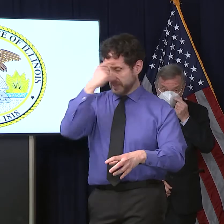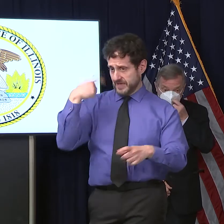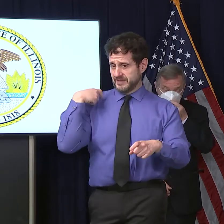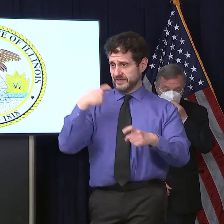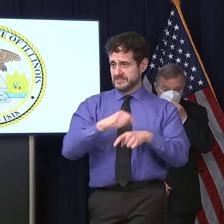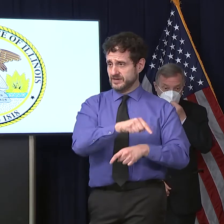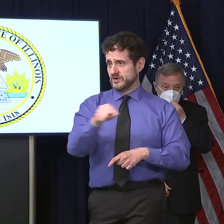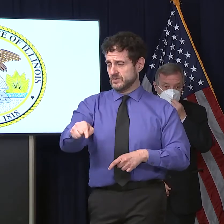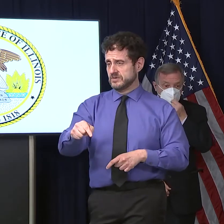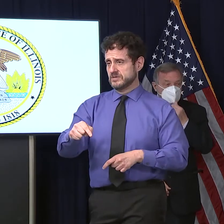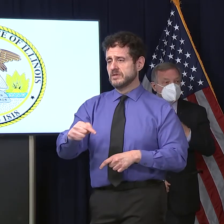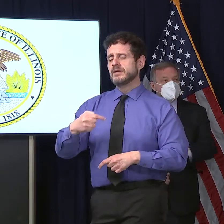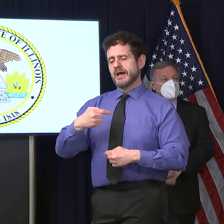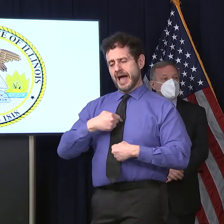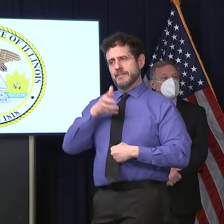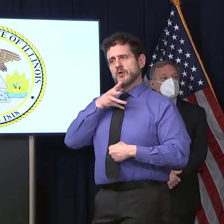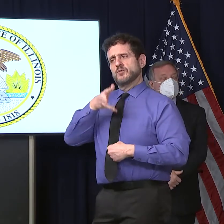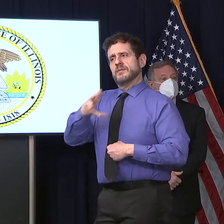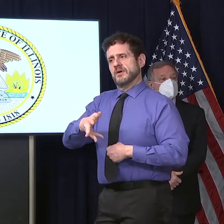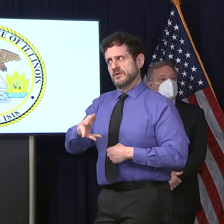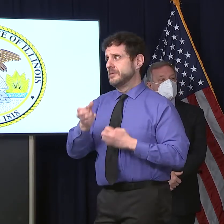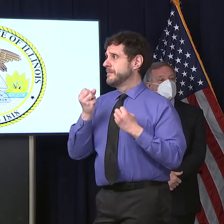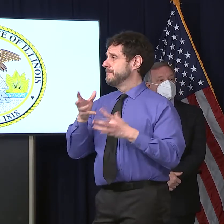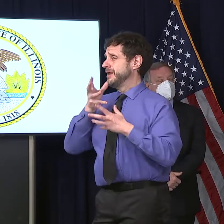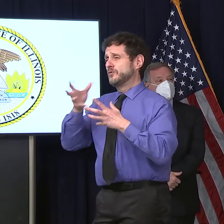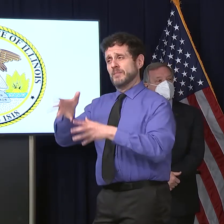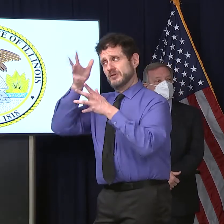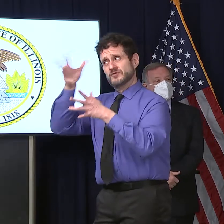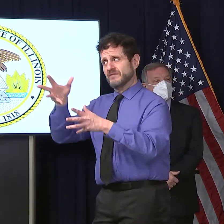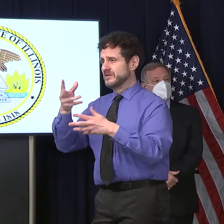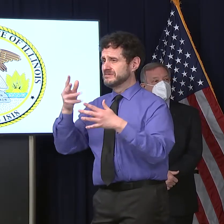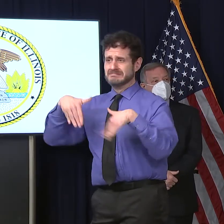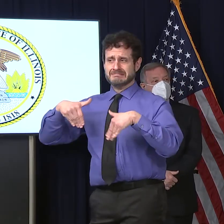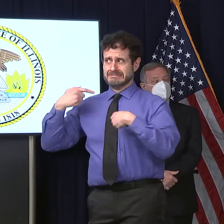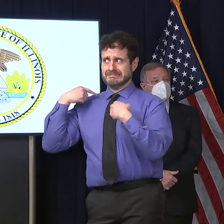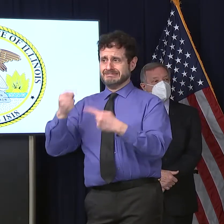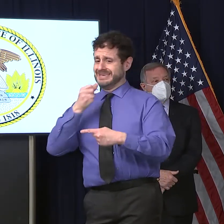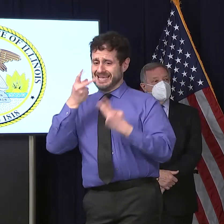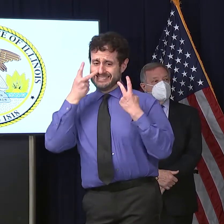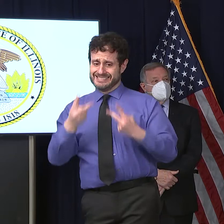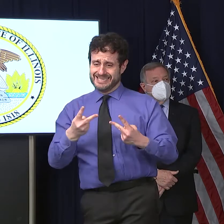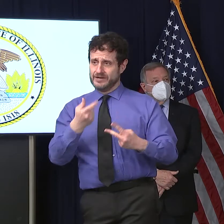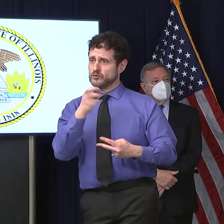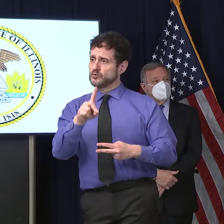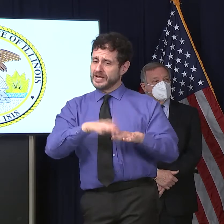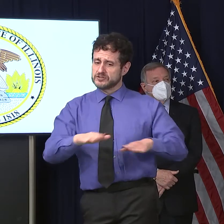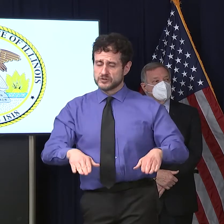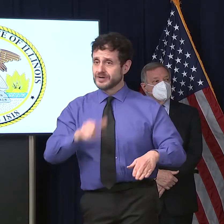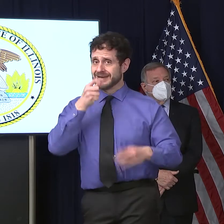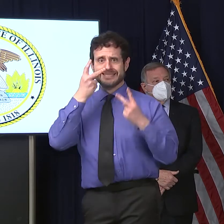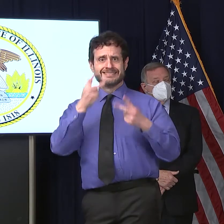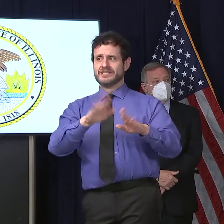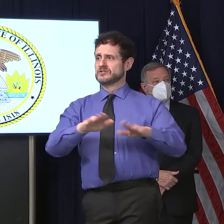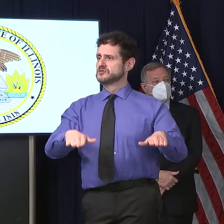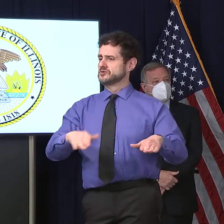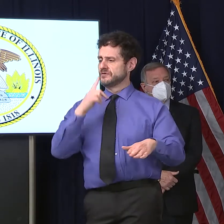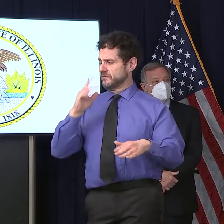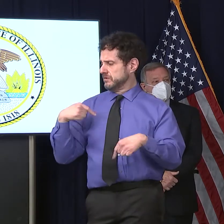I'm a grandparent, and too many grandparents haven't seen their grandchildren or their children in almost a year